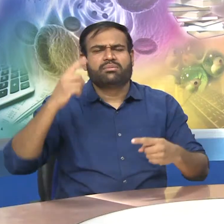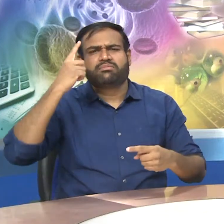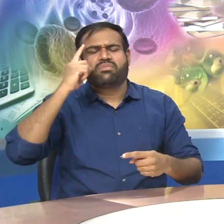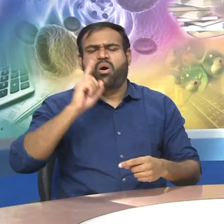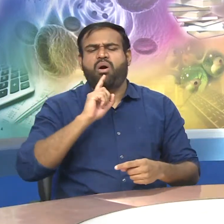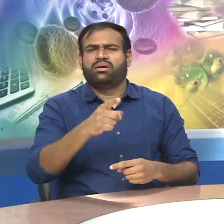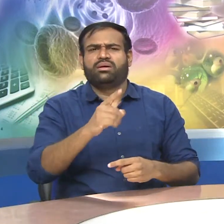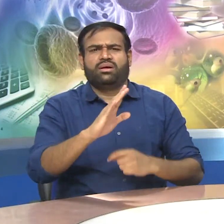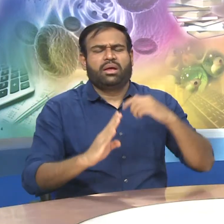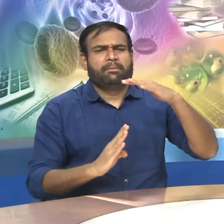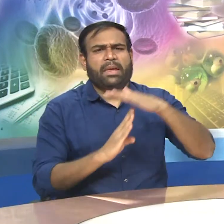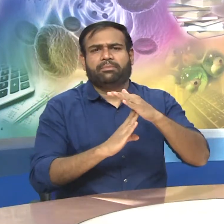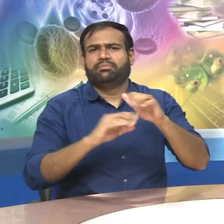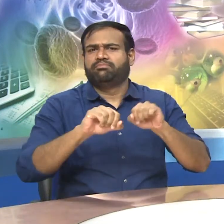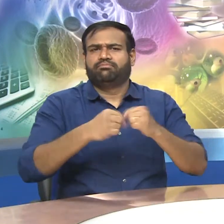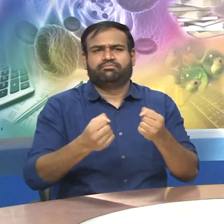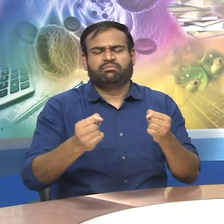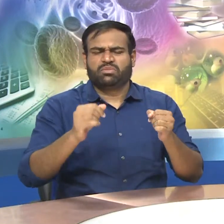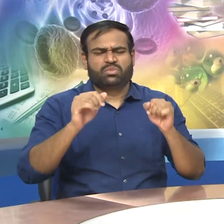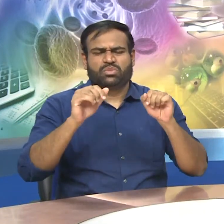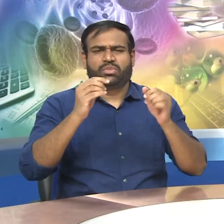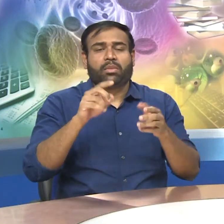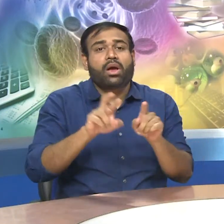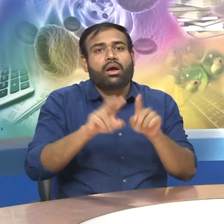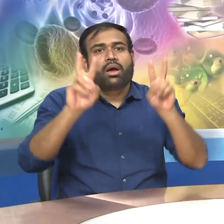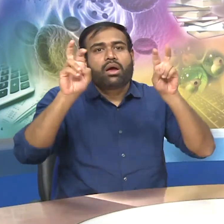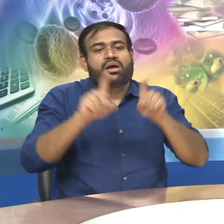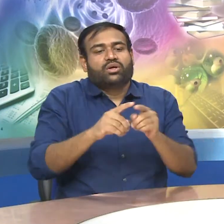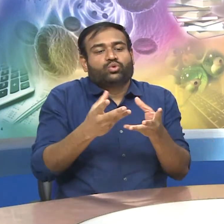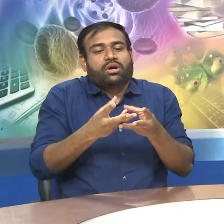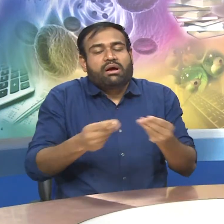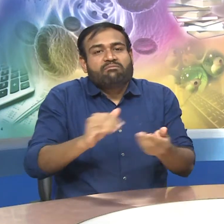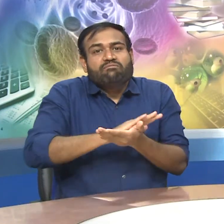the parliament, state legislature without dissolving it.